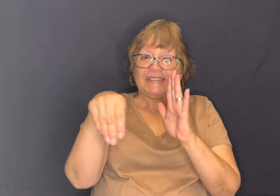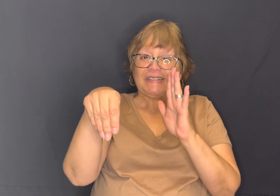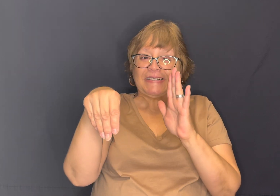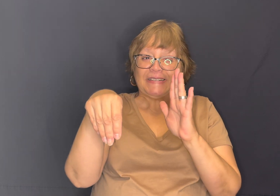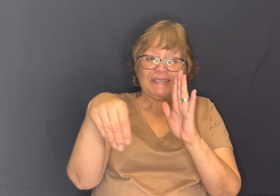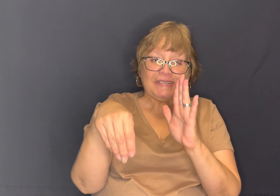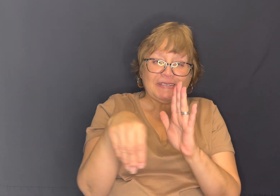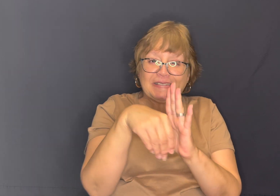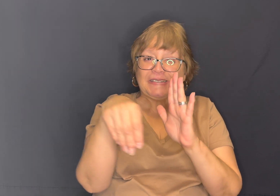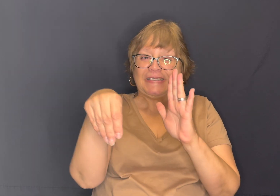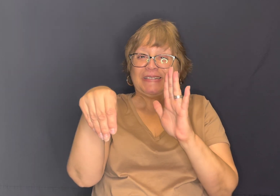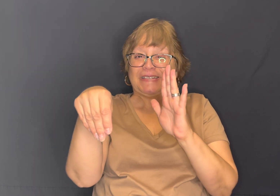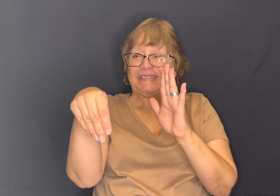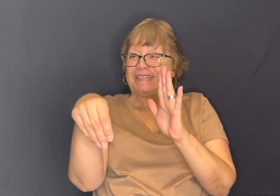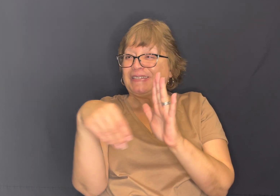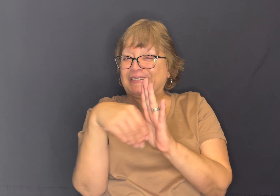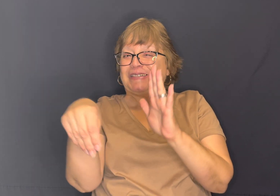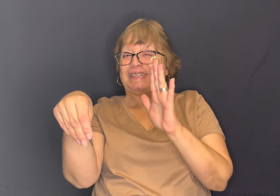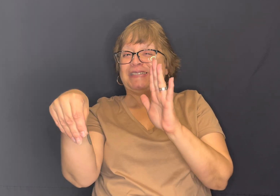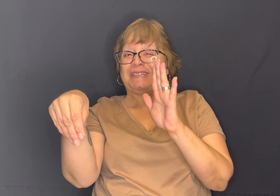I need like a timer or like a bell.